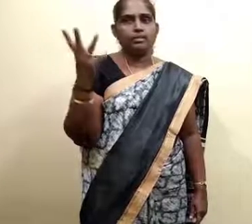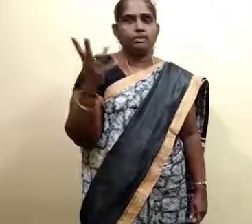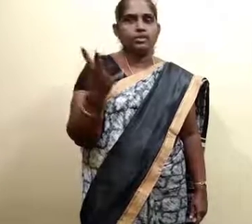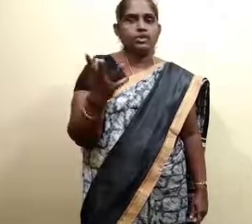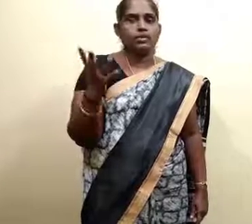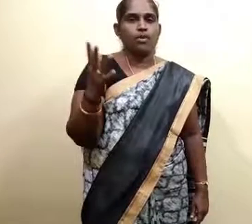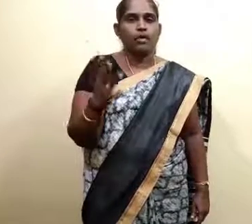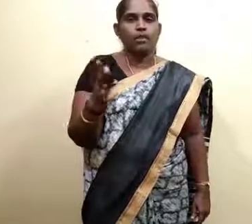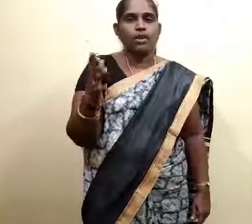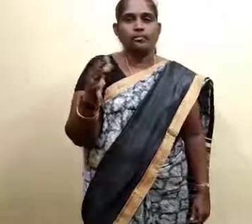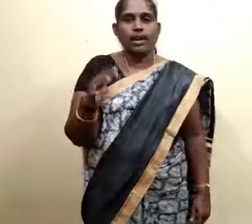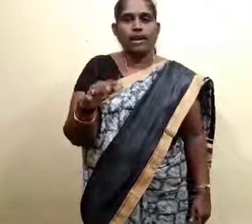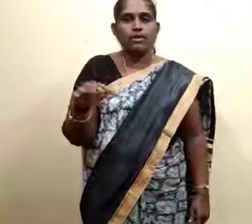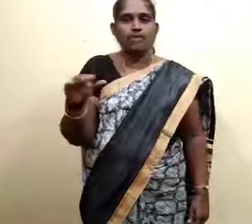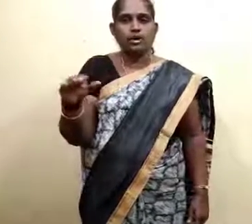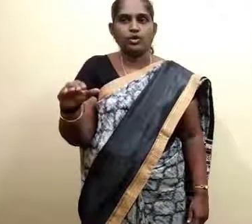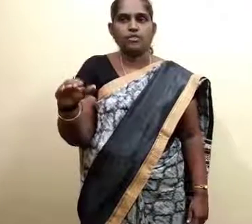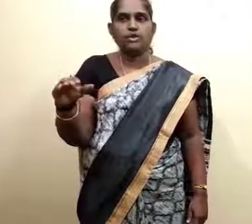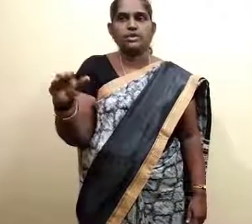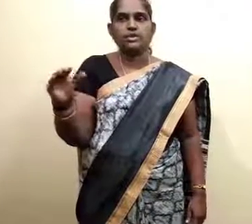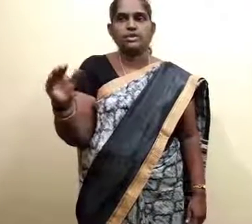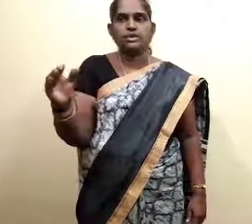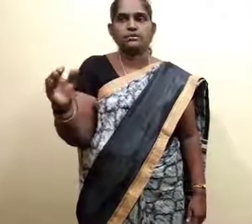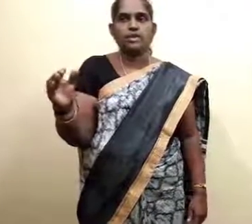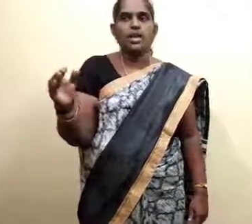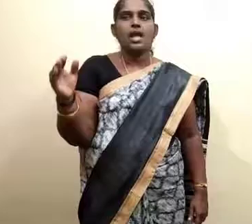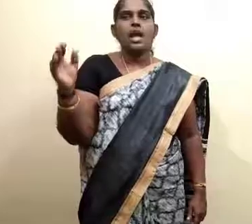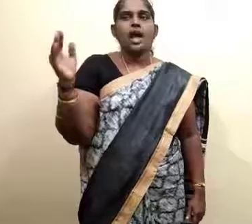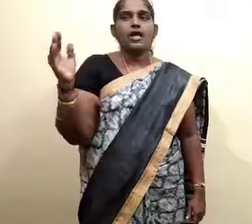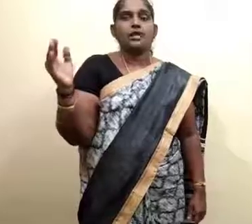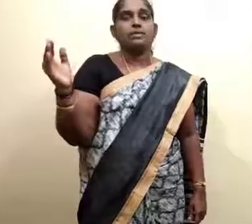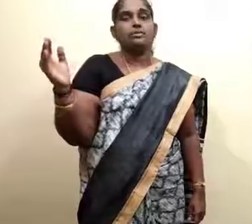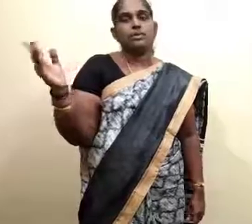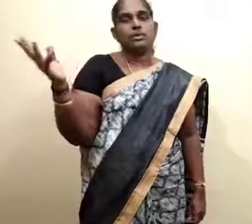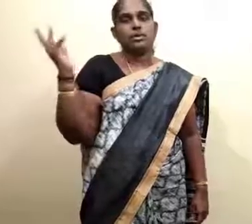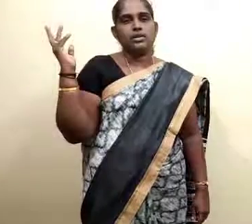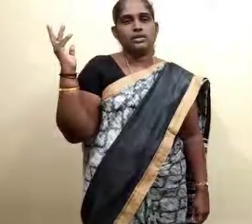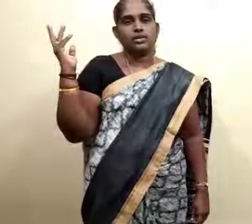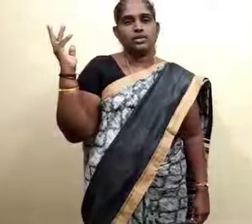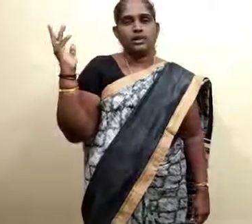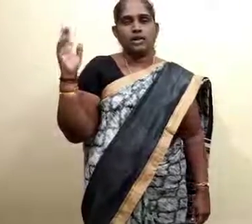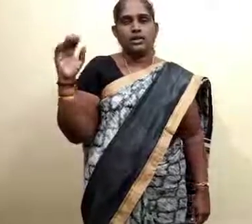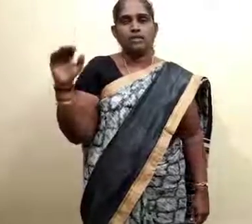the most popular brand of automobiles in Germany and in the world also.